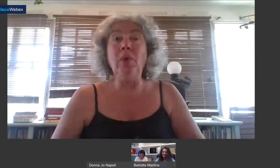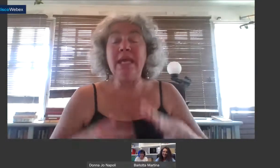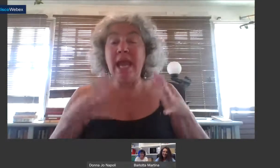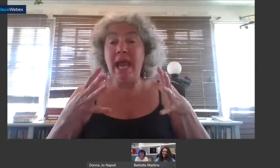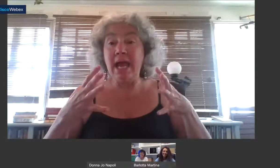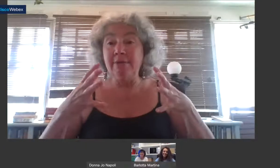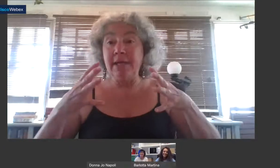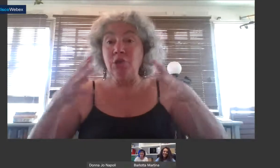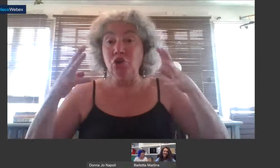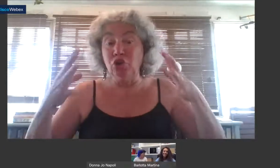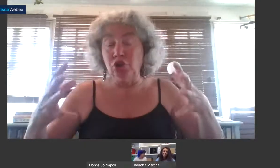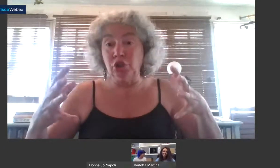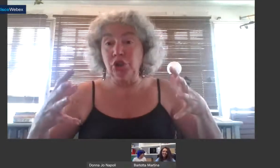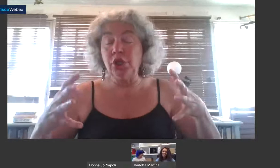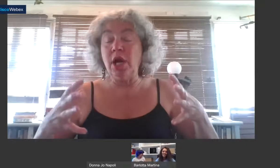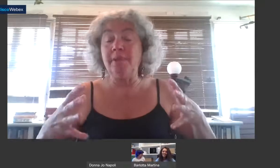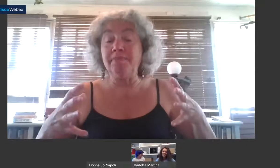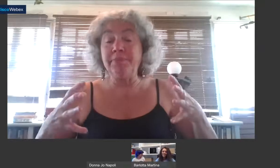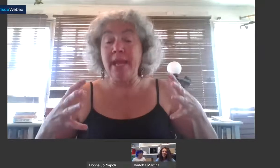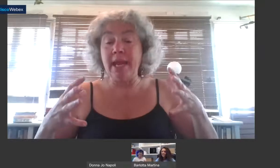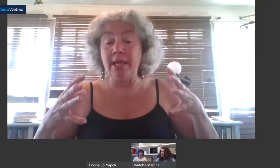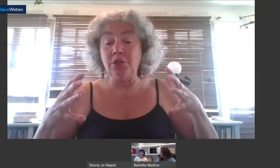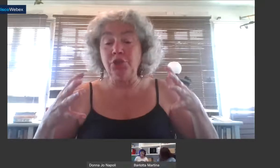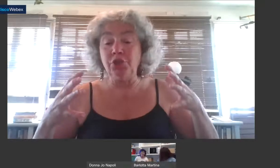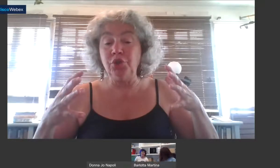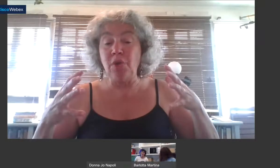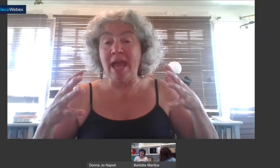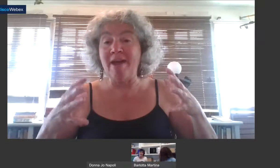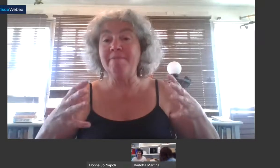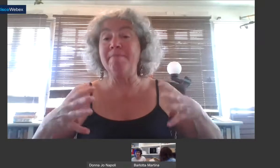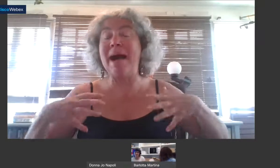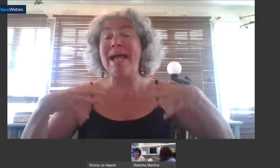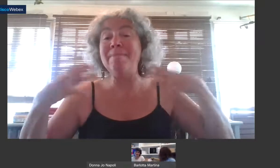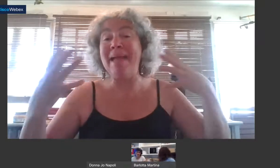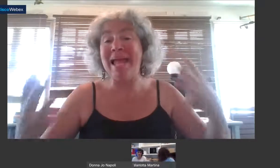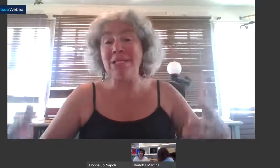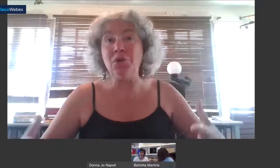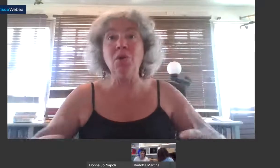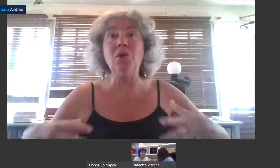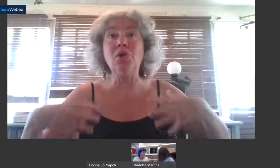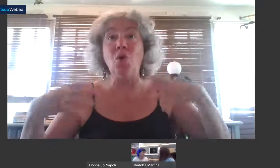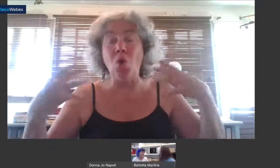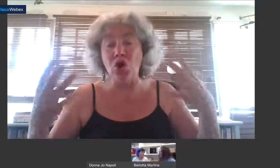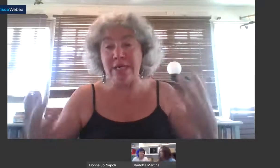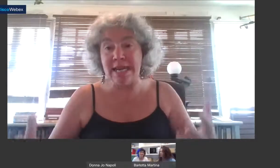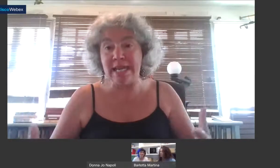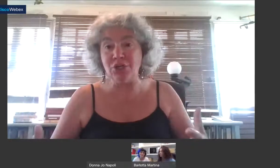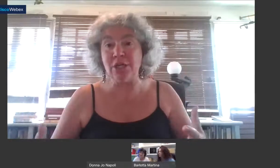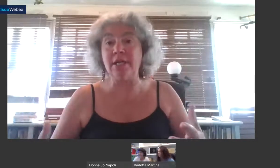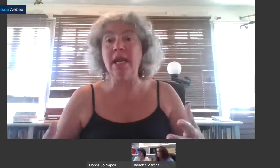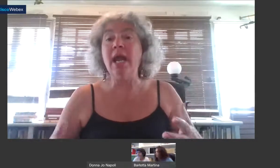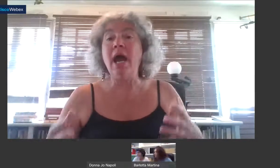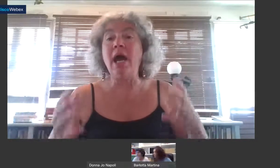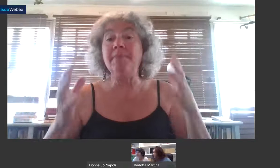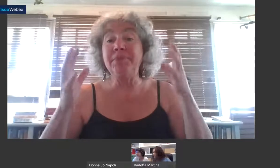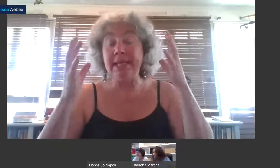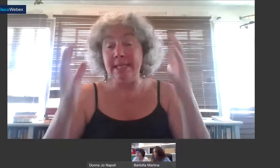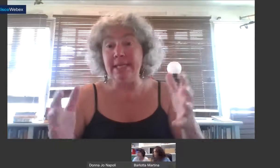We have an urge to have bimanual coordination that